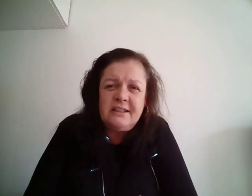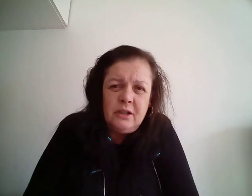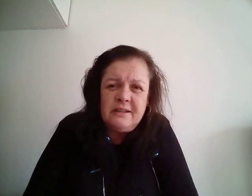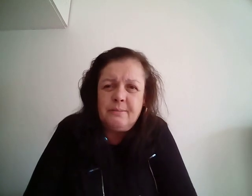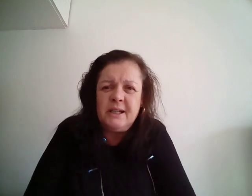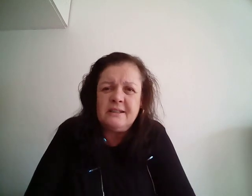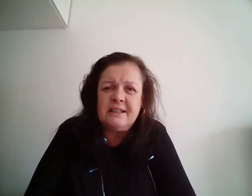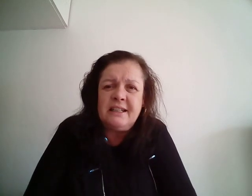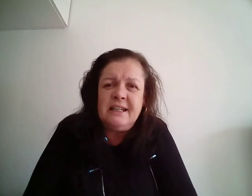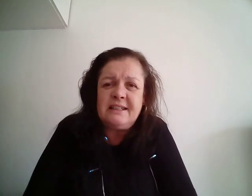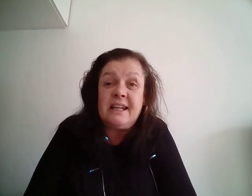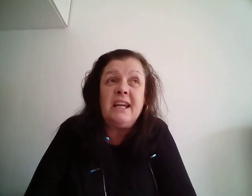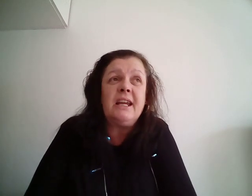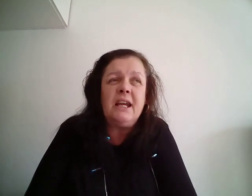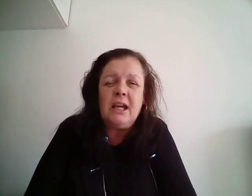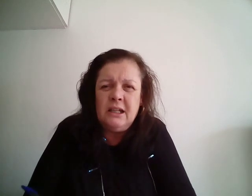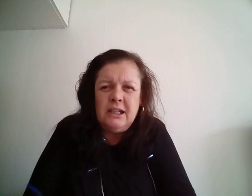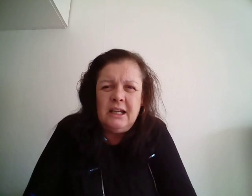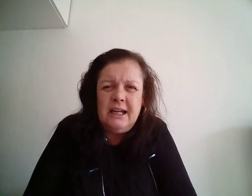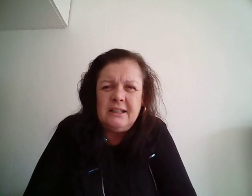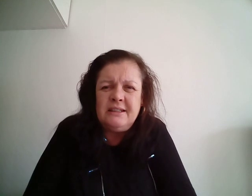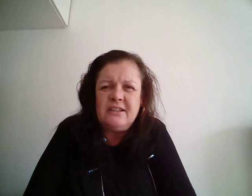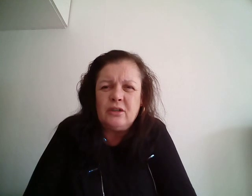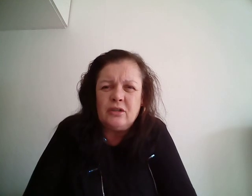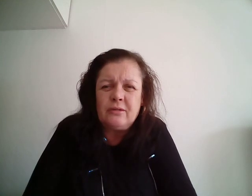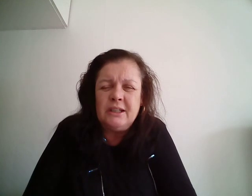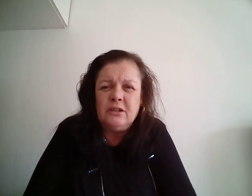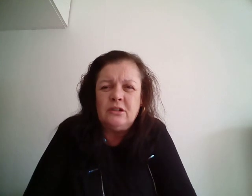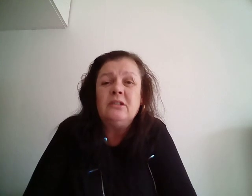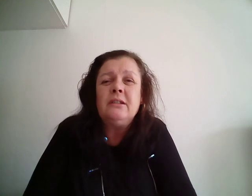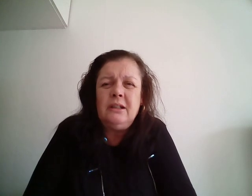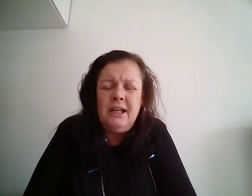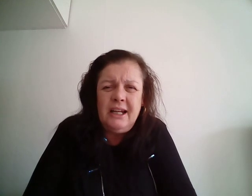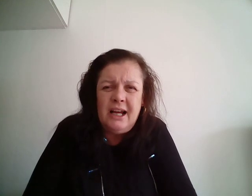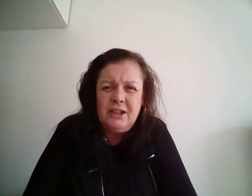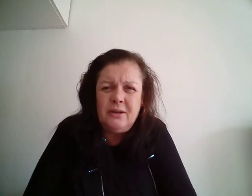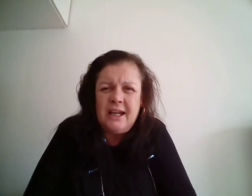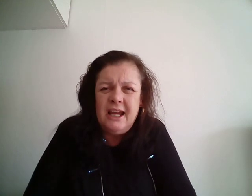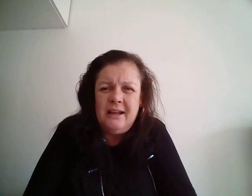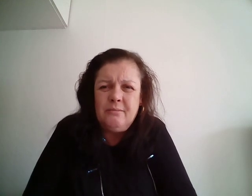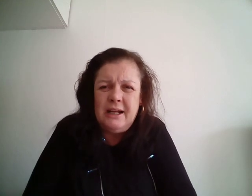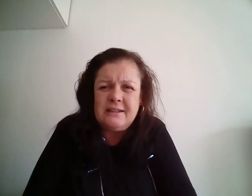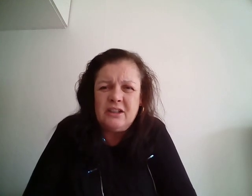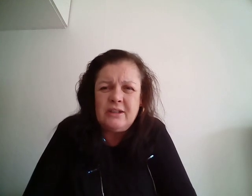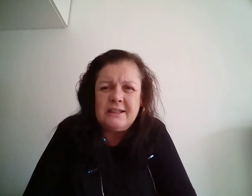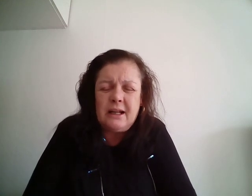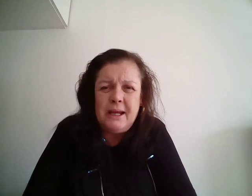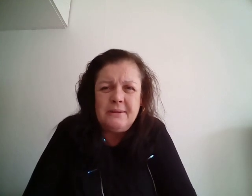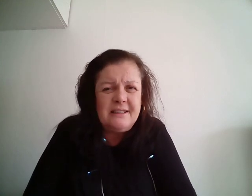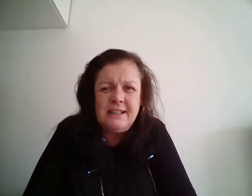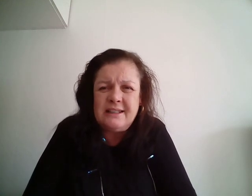who supposedly is the king and his daughter-in-law in our UK, my delicious little babies. Do you